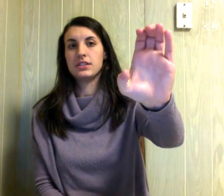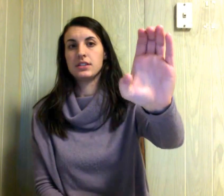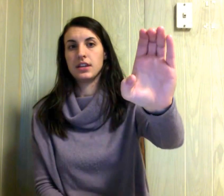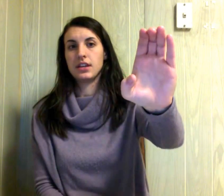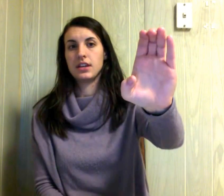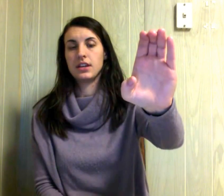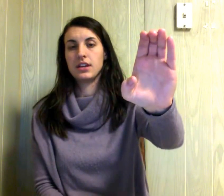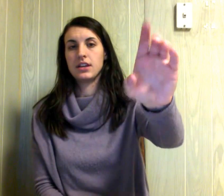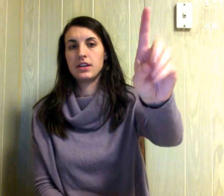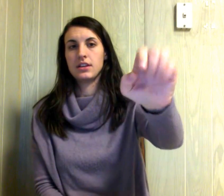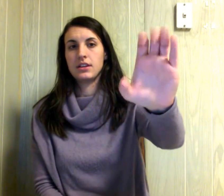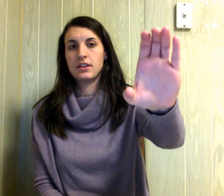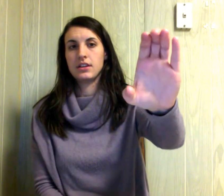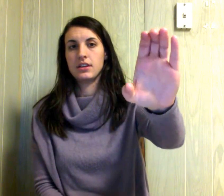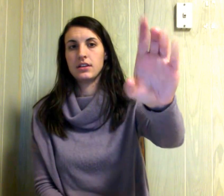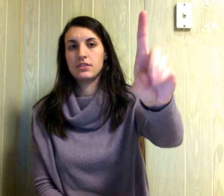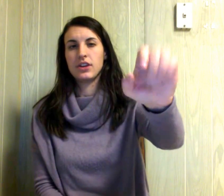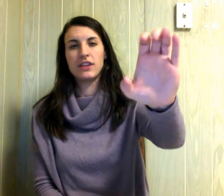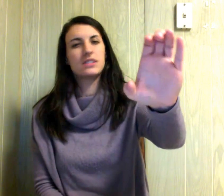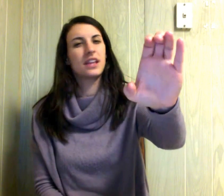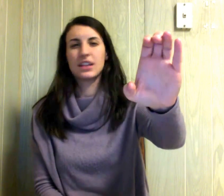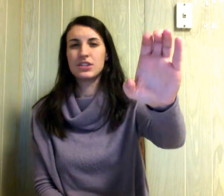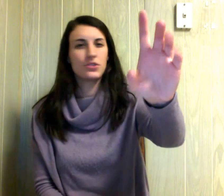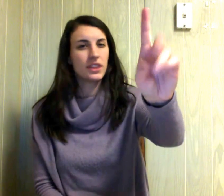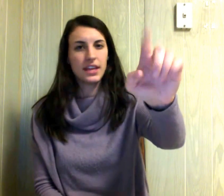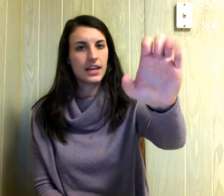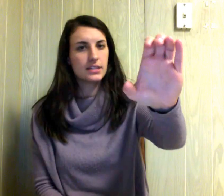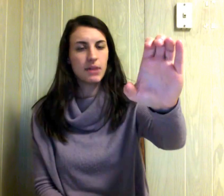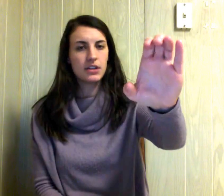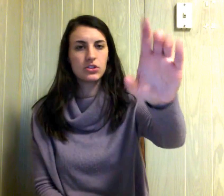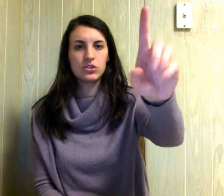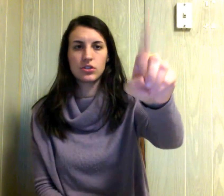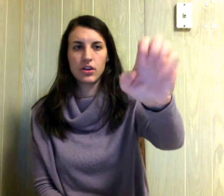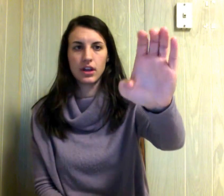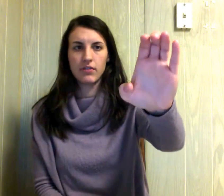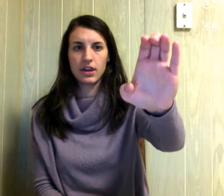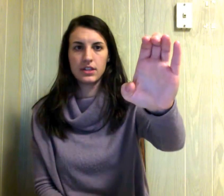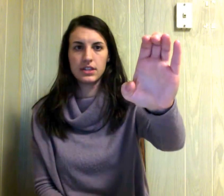D-E-C. So you're not slightly doing the E as much, you're just going right into the C.